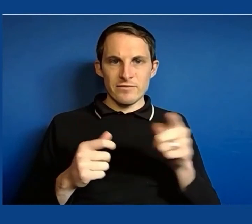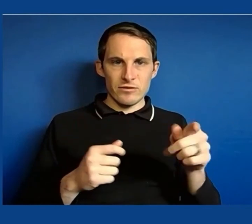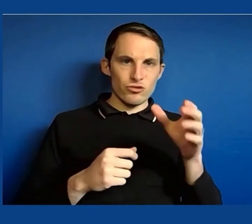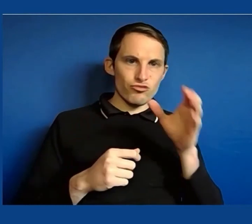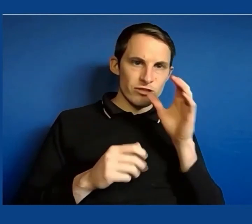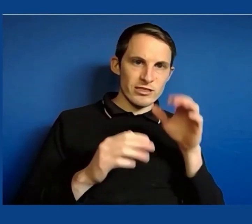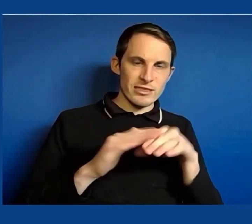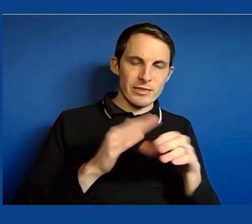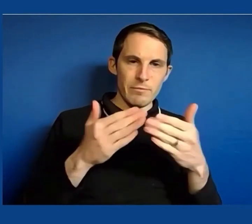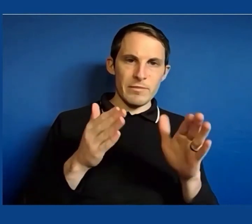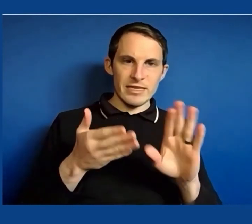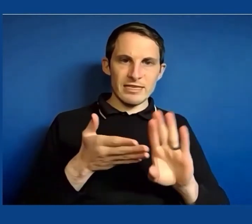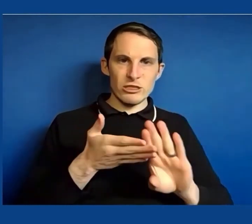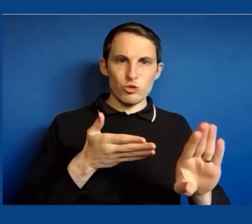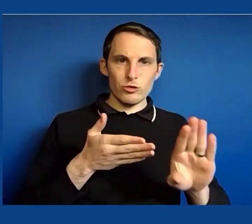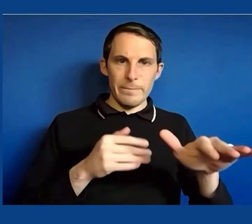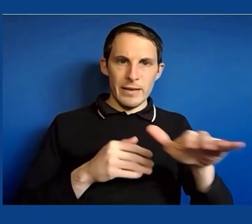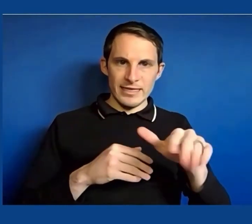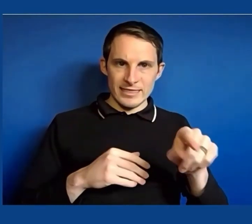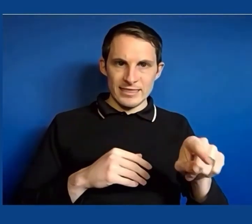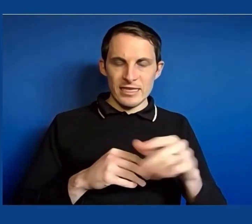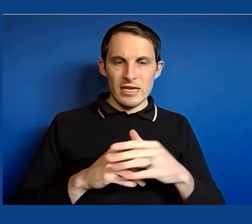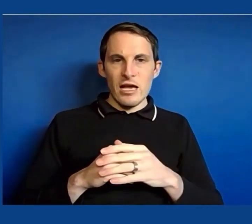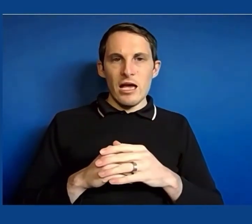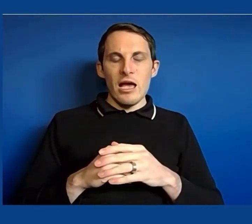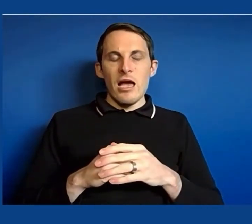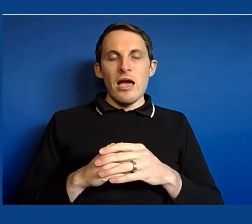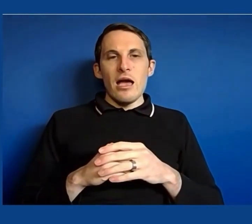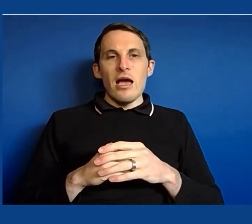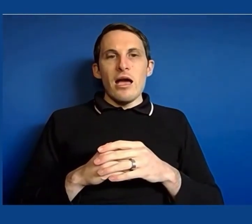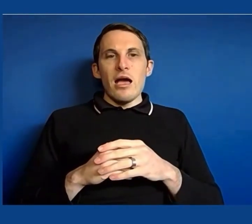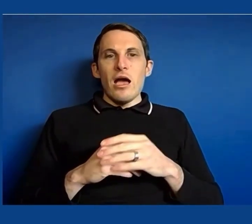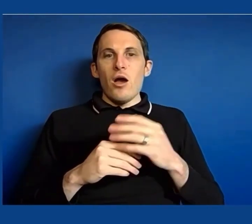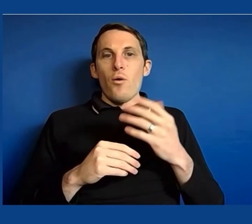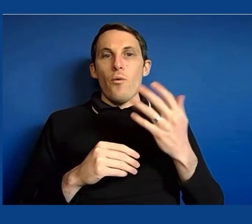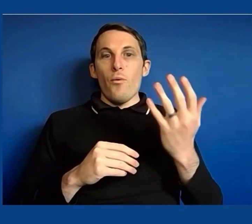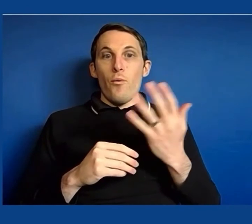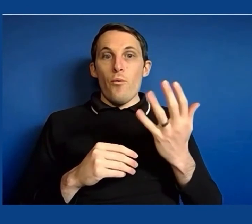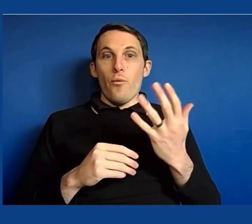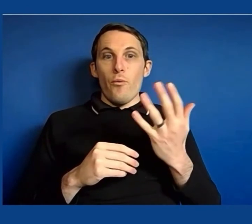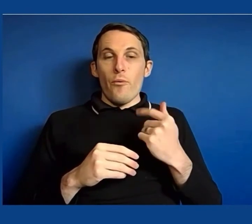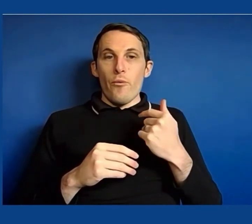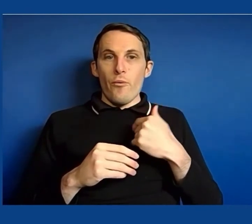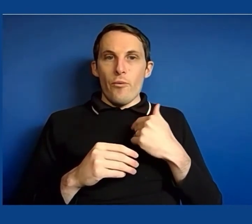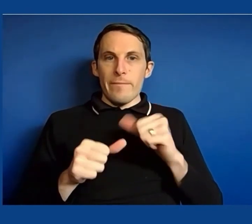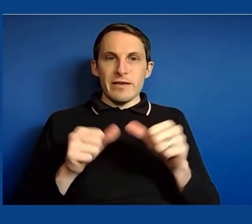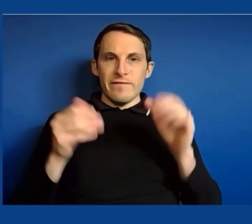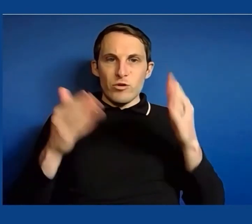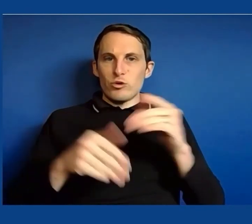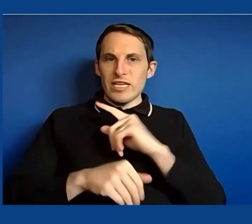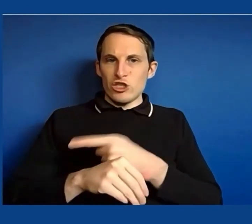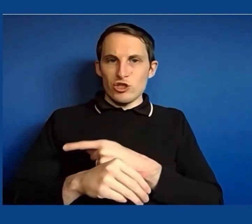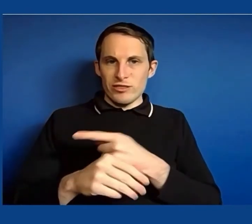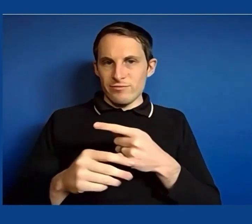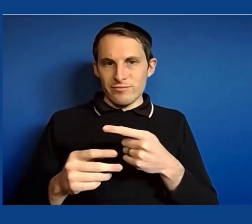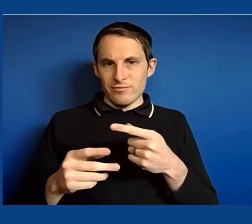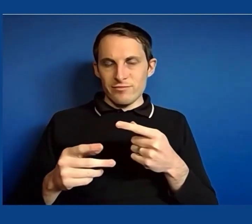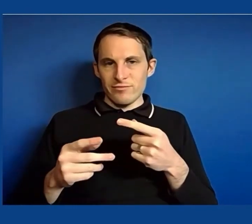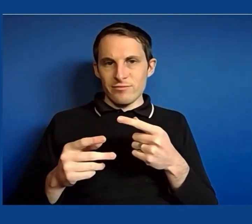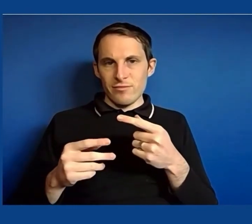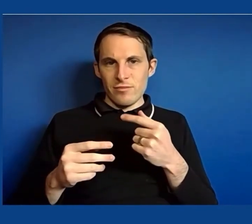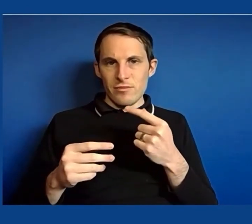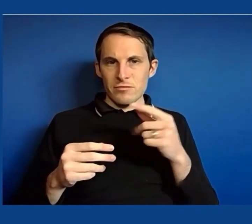place, where do we need to best focus our energy? It'd be great if we could focus it in all directions. It seems as